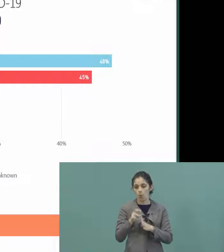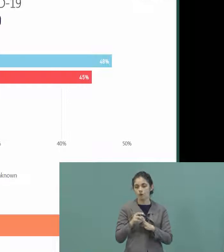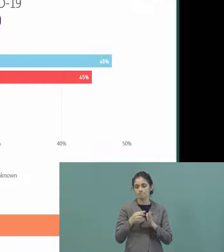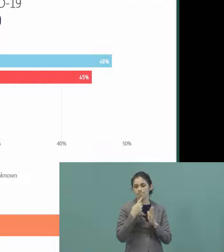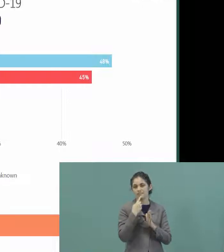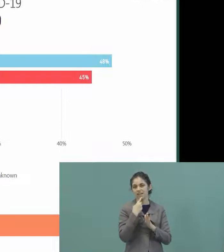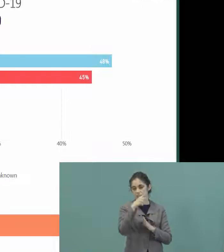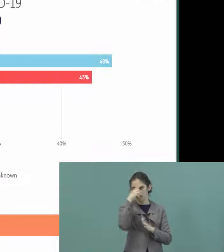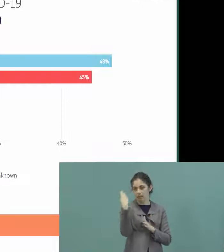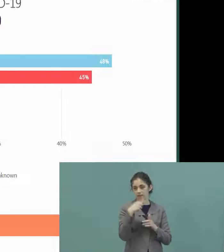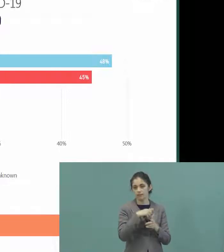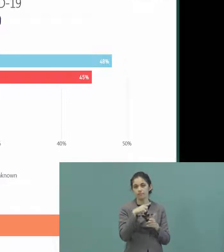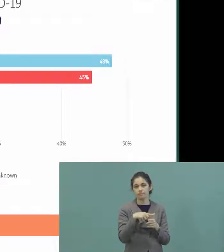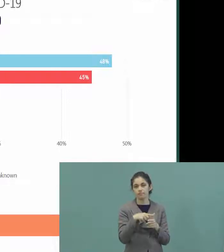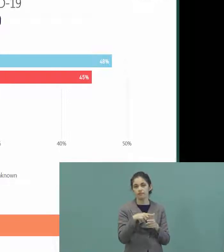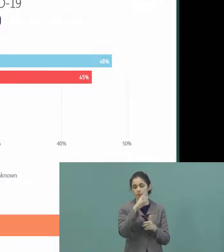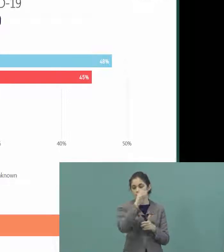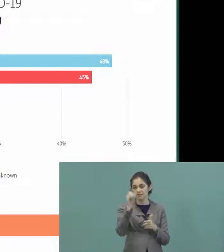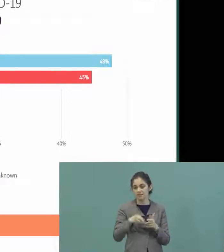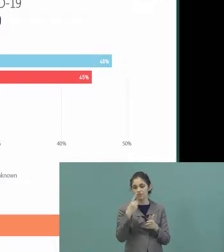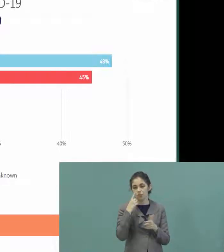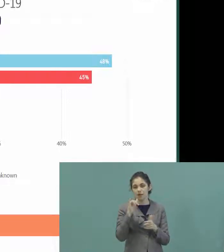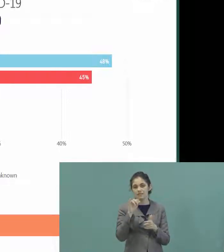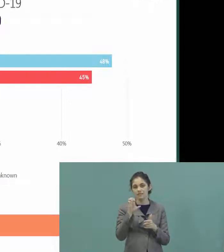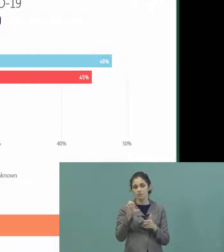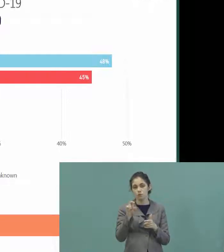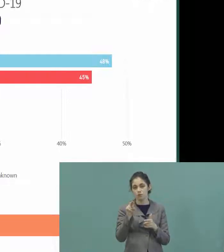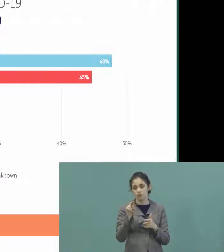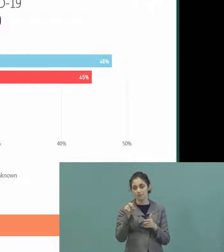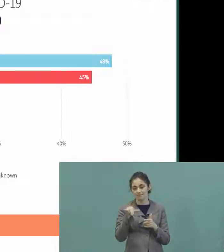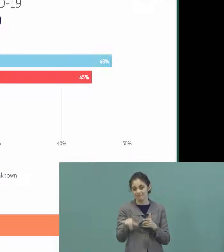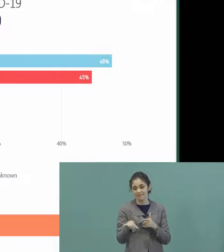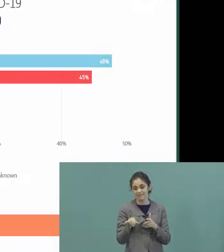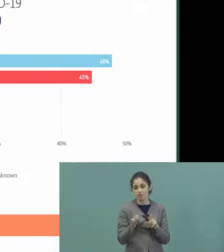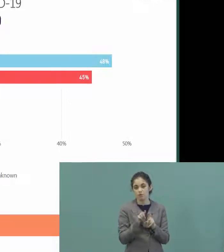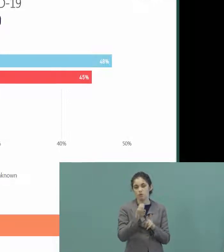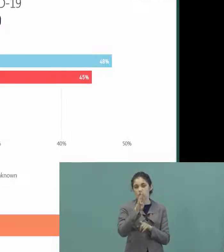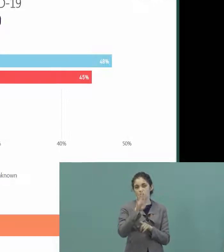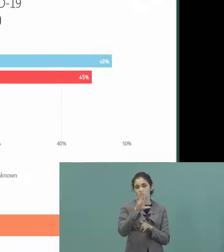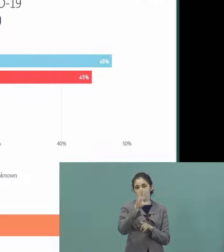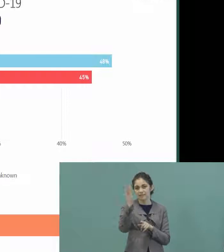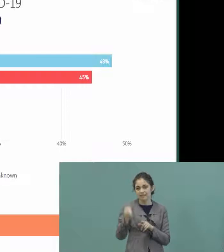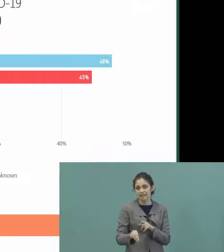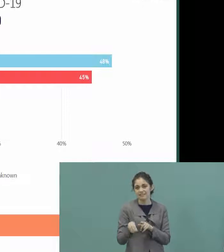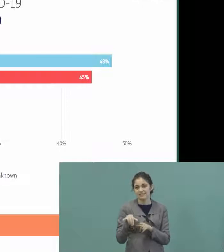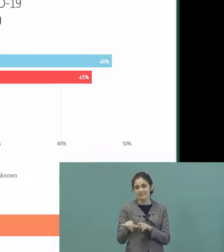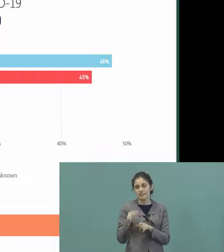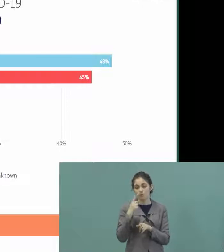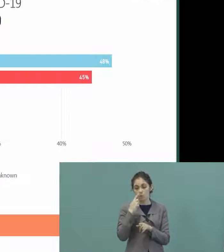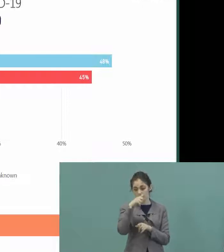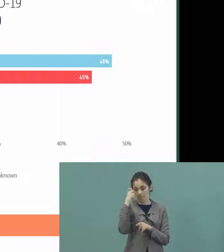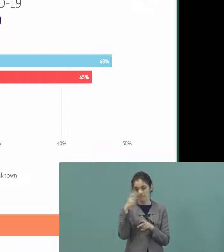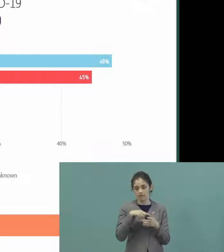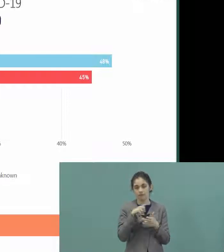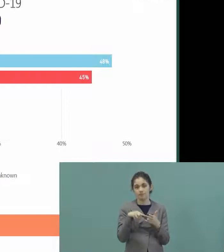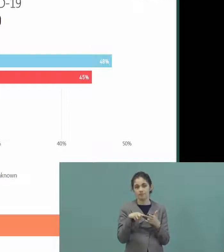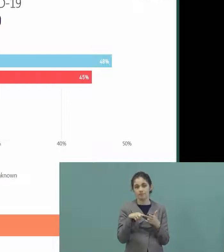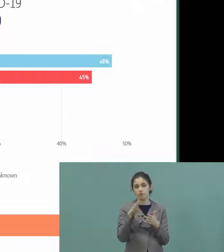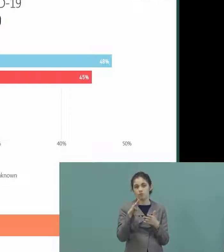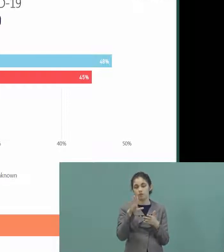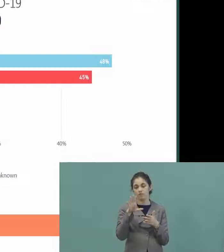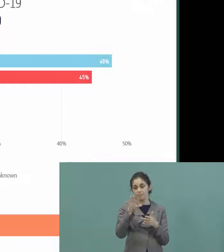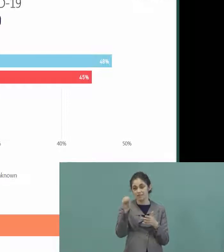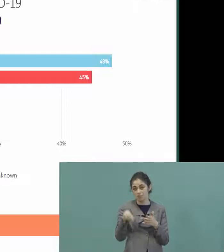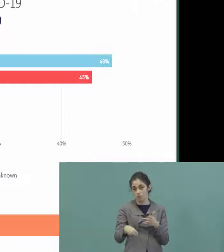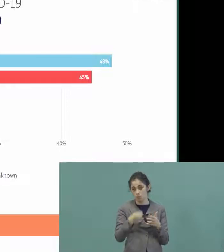Black in the percent of ICU admissions. 48% of ICU admissions identify as Black, 45% is